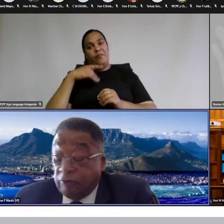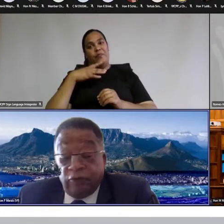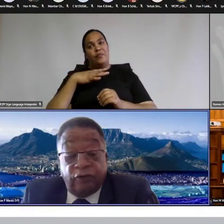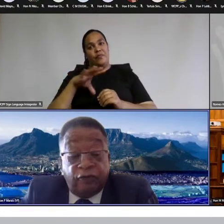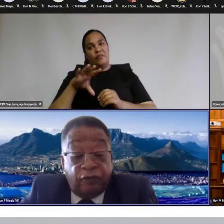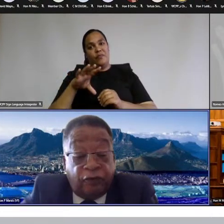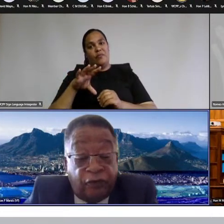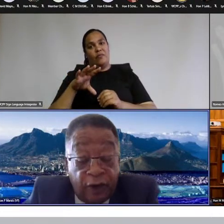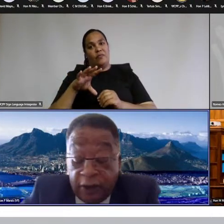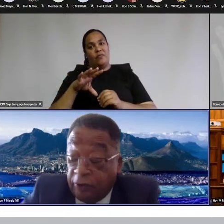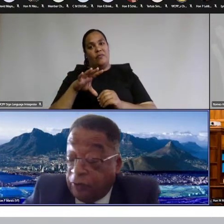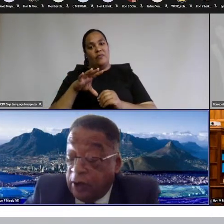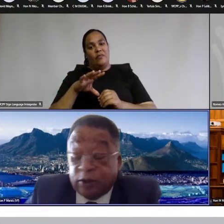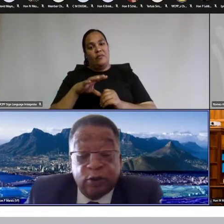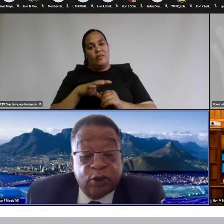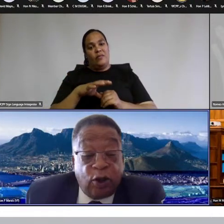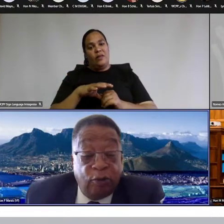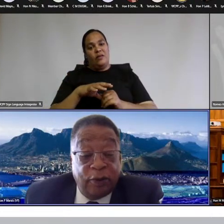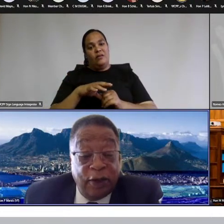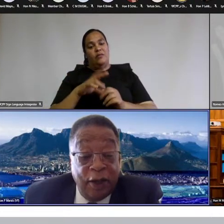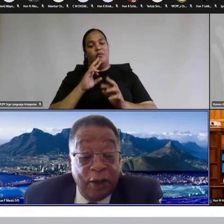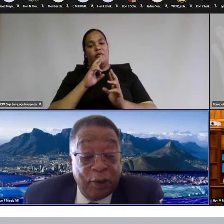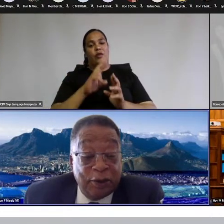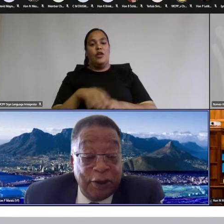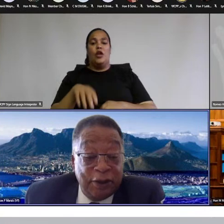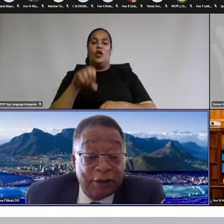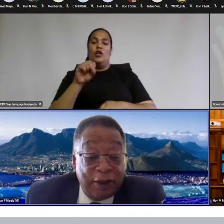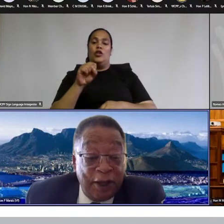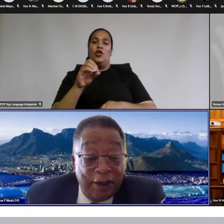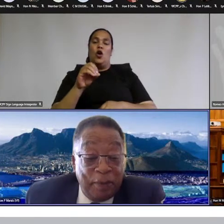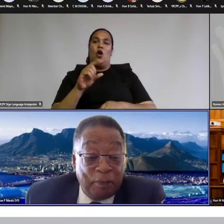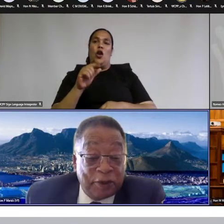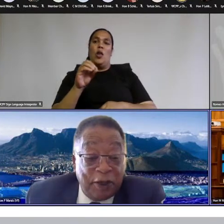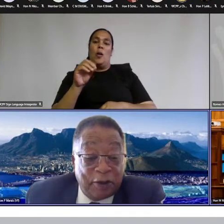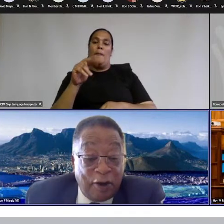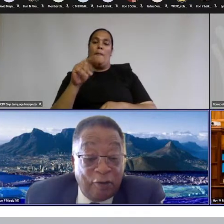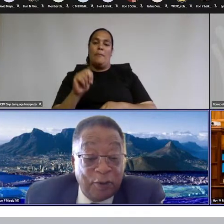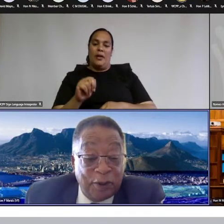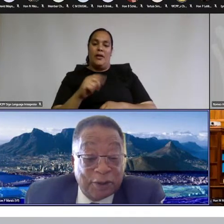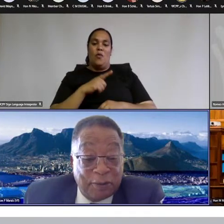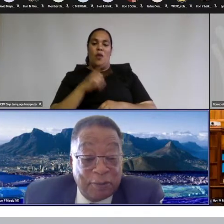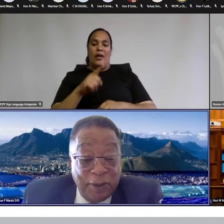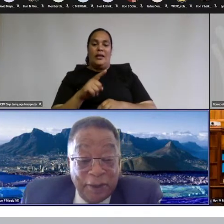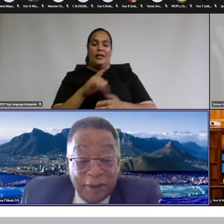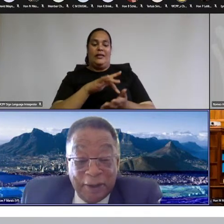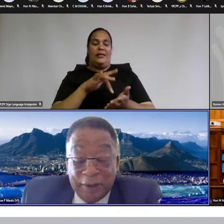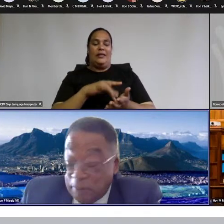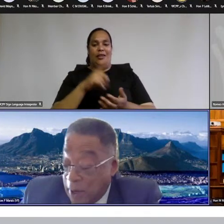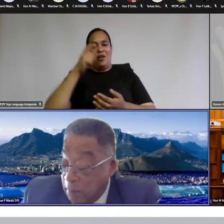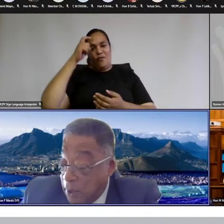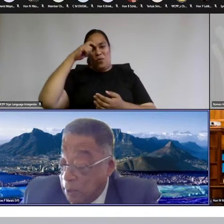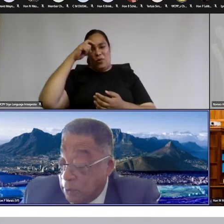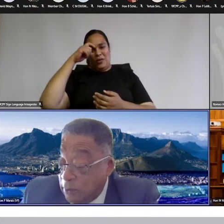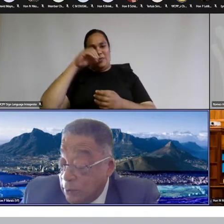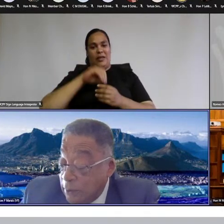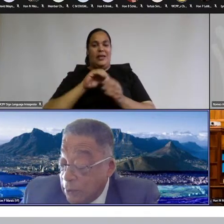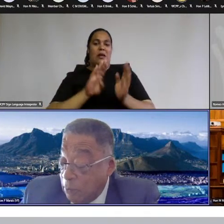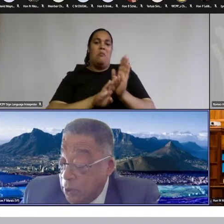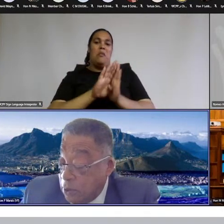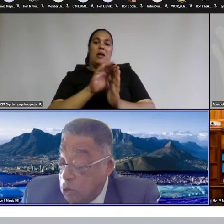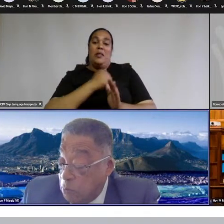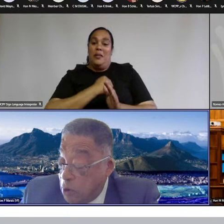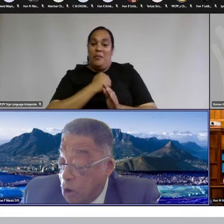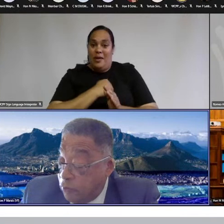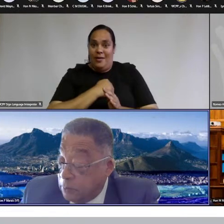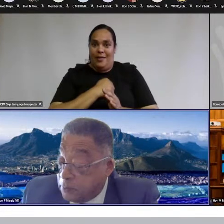to refer to Solomon because he's the epicenter of wisdom in my Bible.